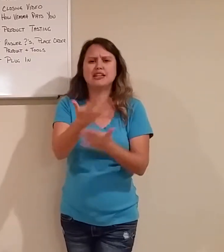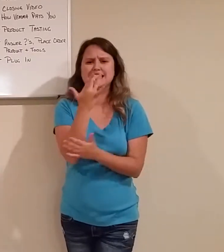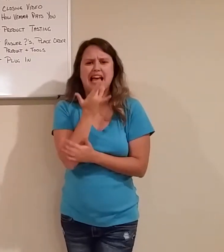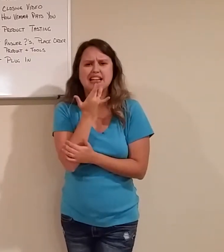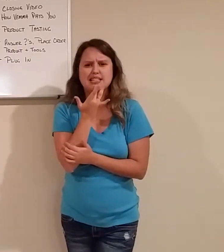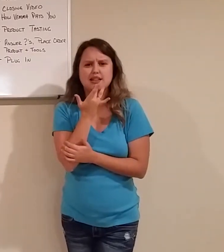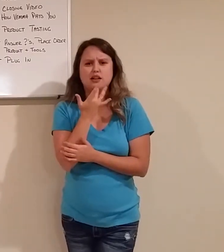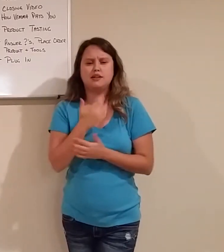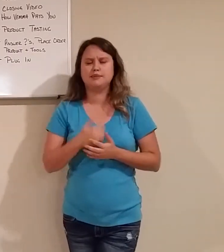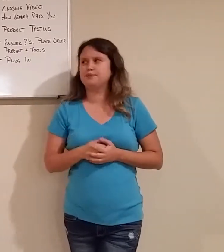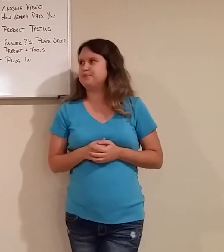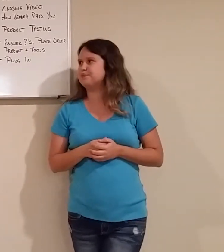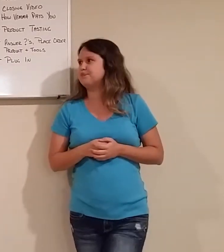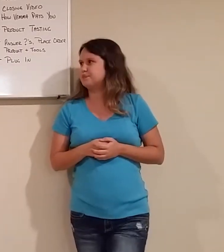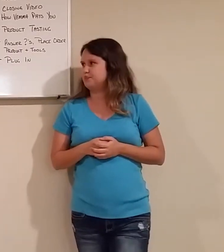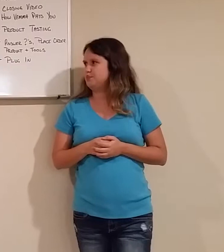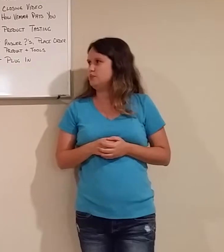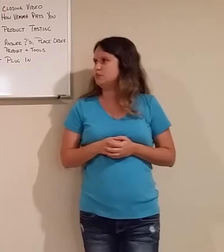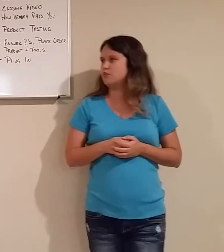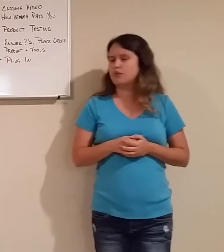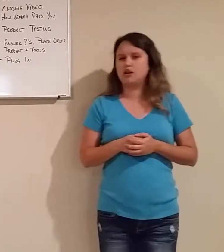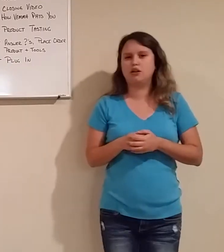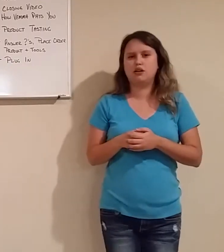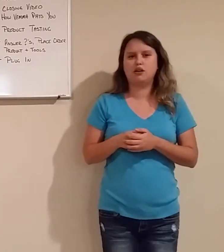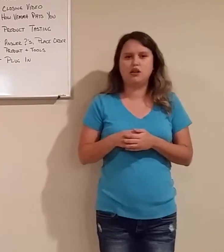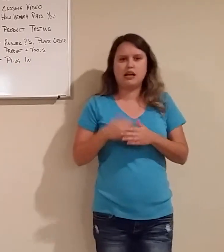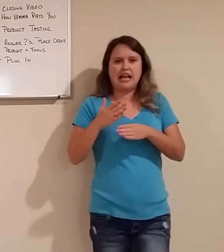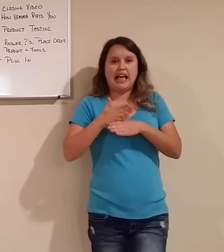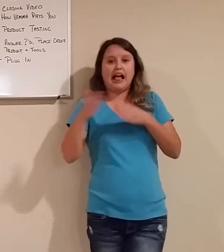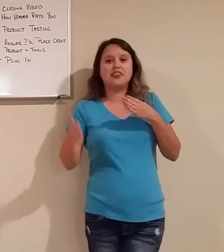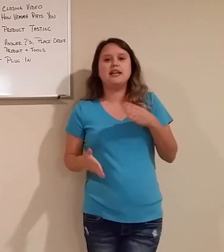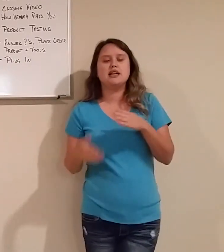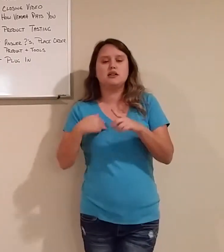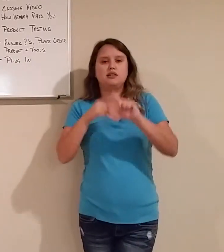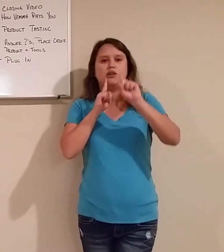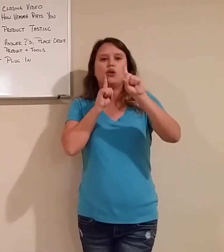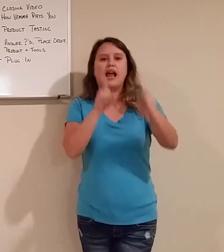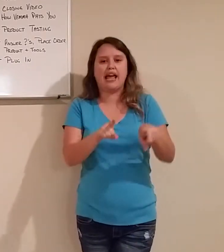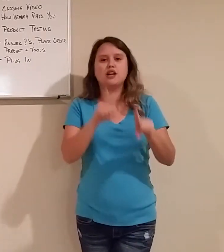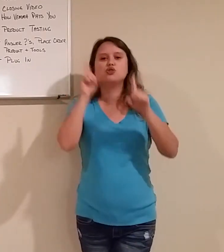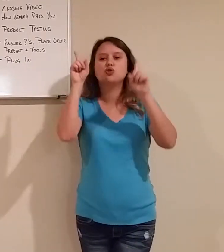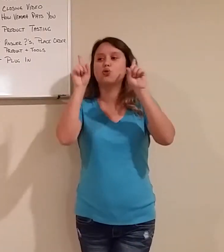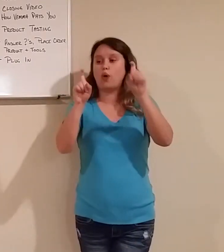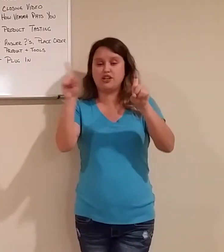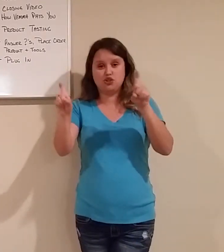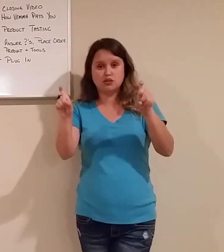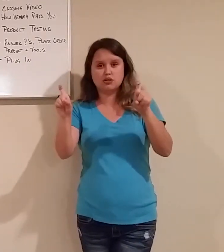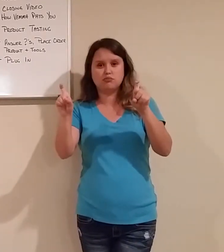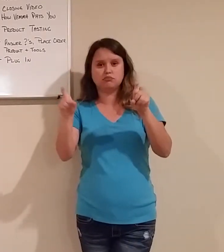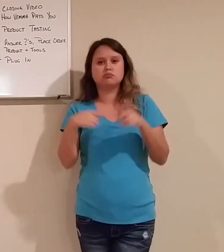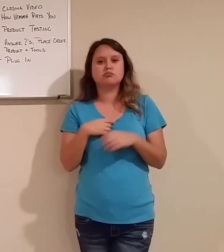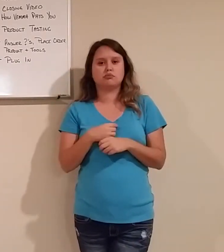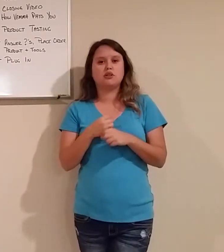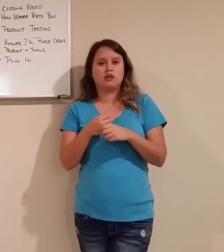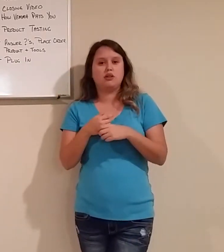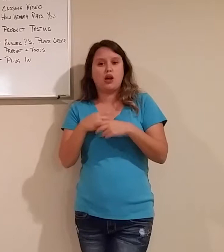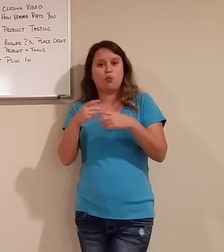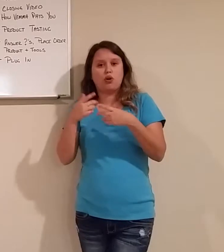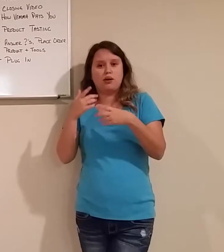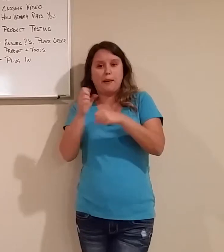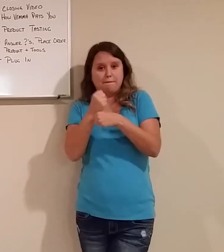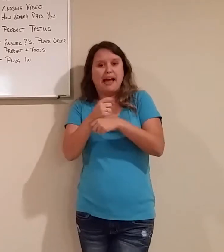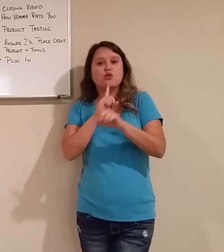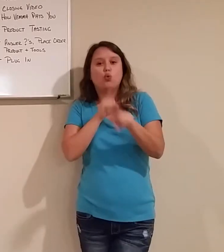Vemma really does taste great. At the end, we're simply going to answer questions, and we're going to place orders. That's what we're here